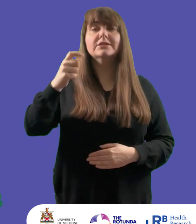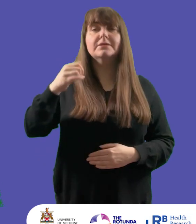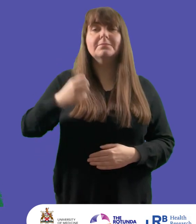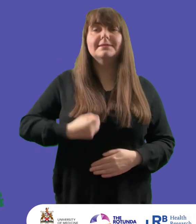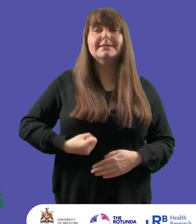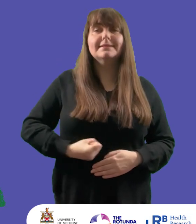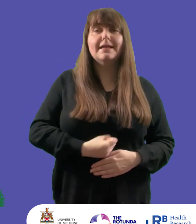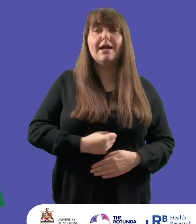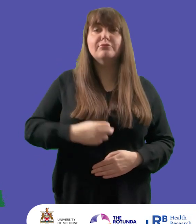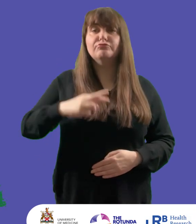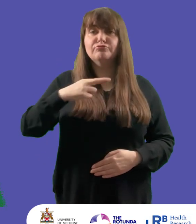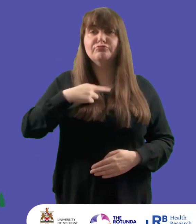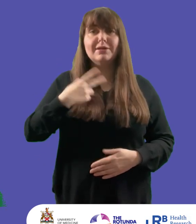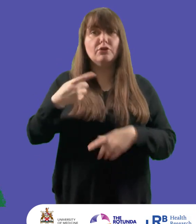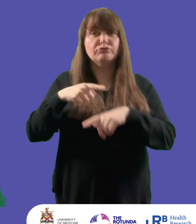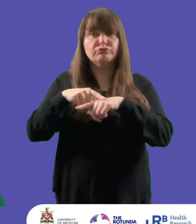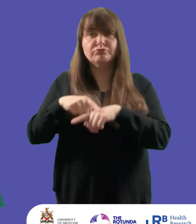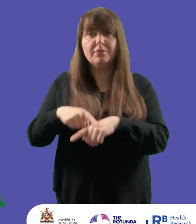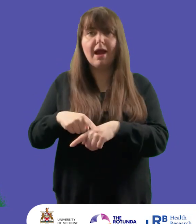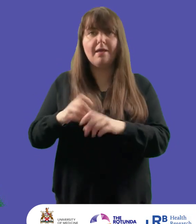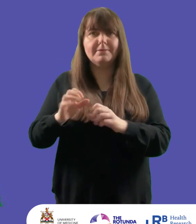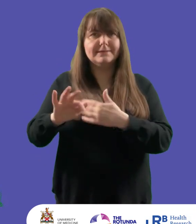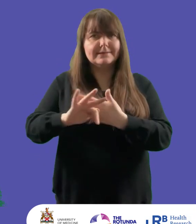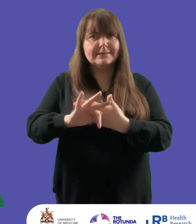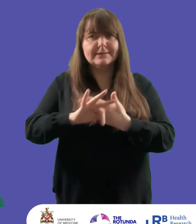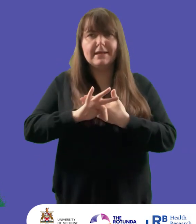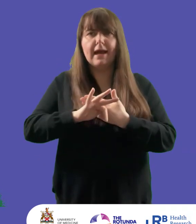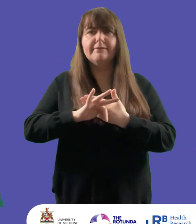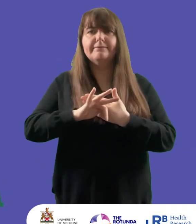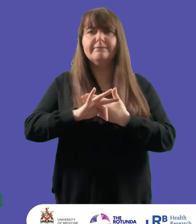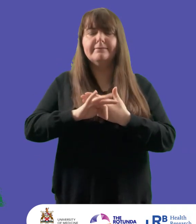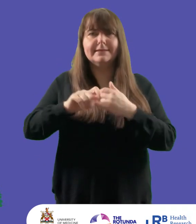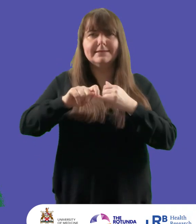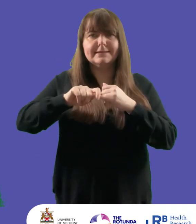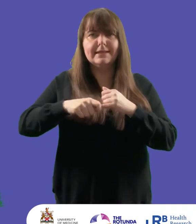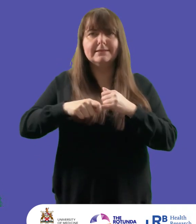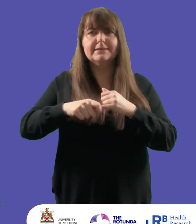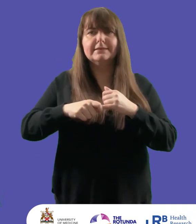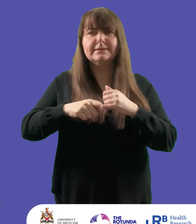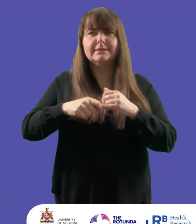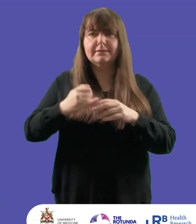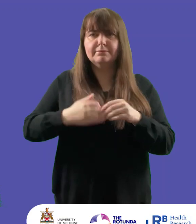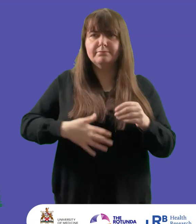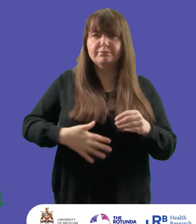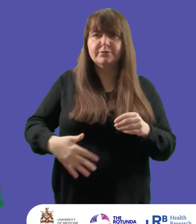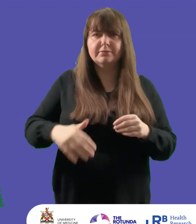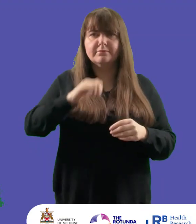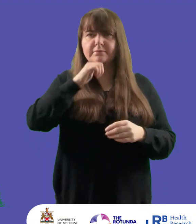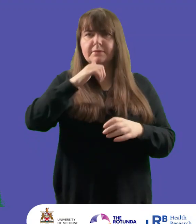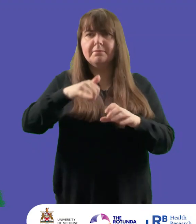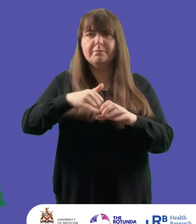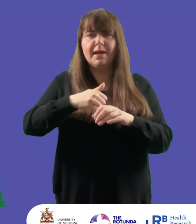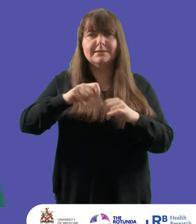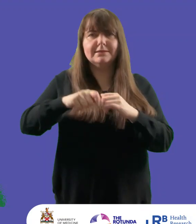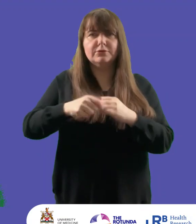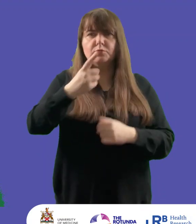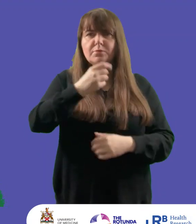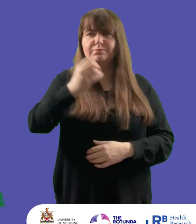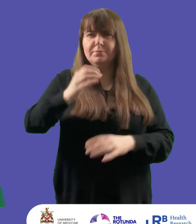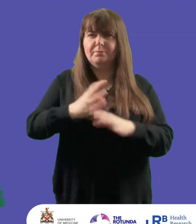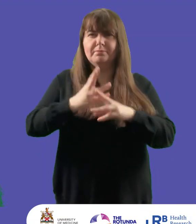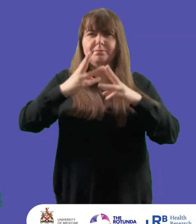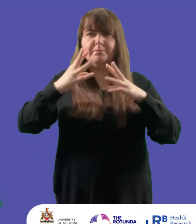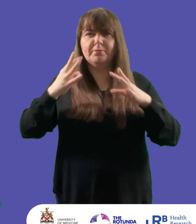The anatomy scan is a very reliable and safe screening test in pregnancy. However, no medical test is